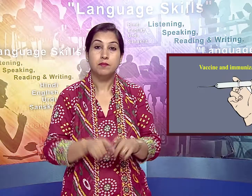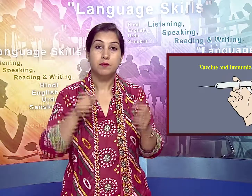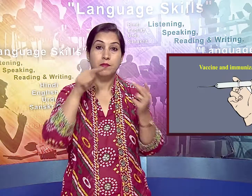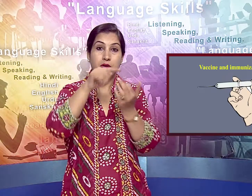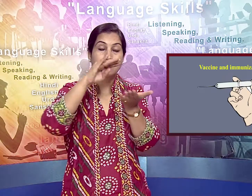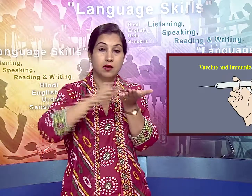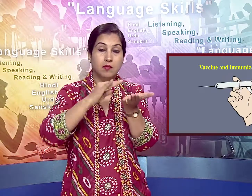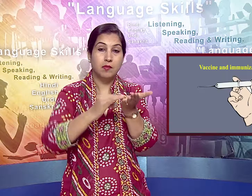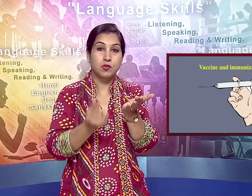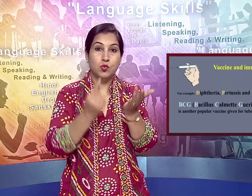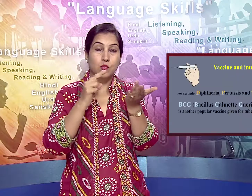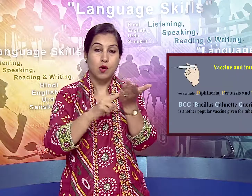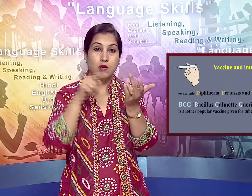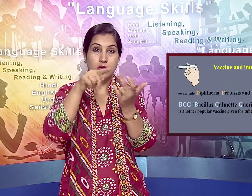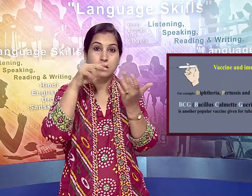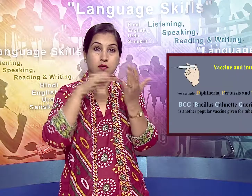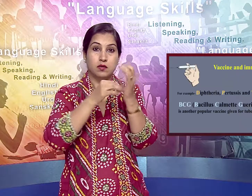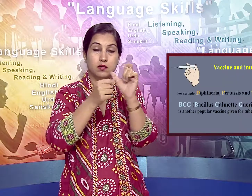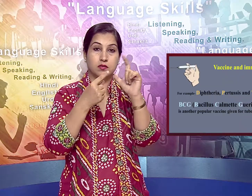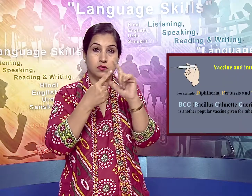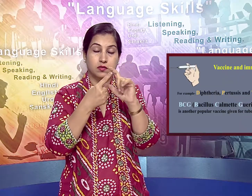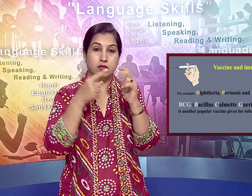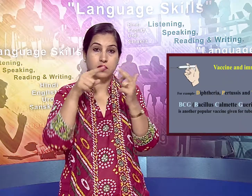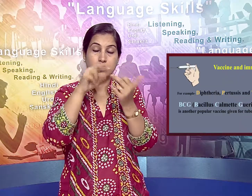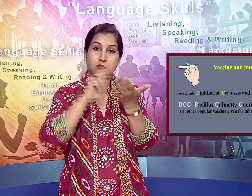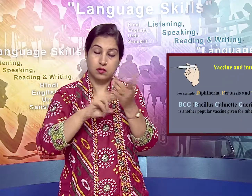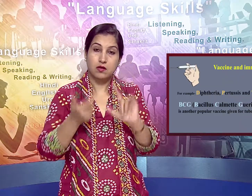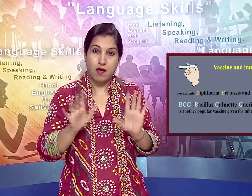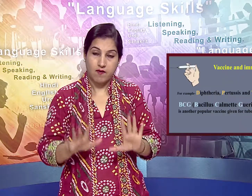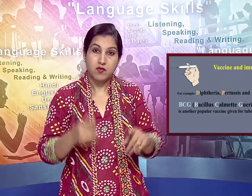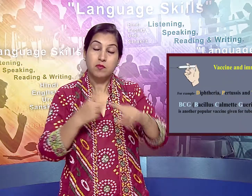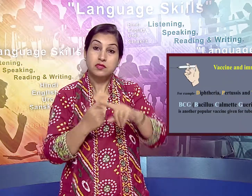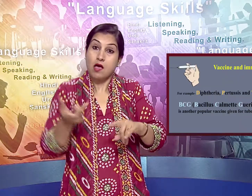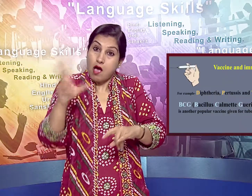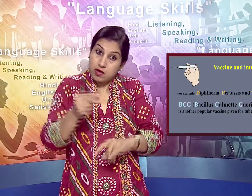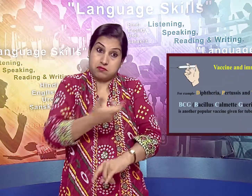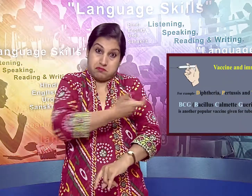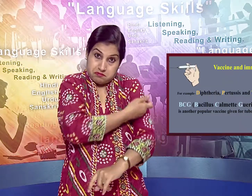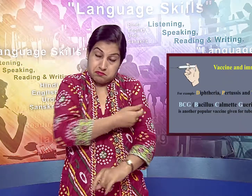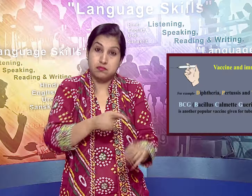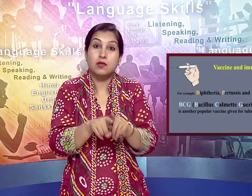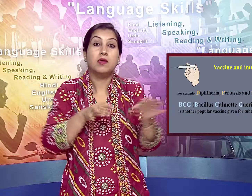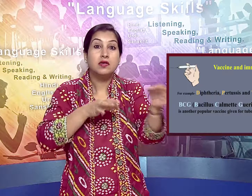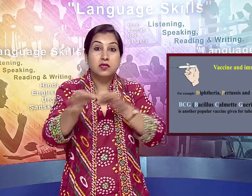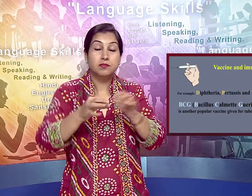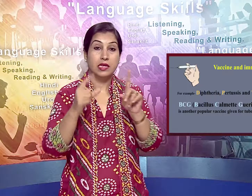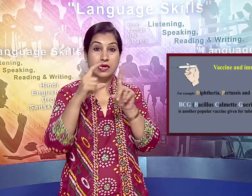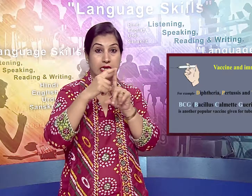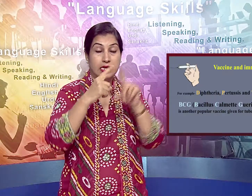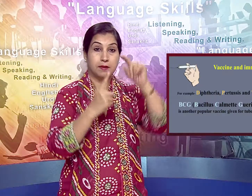Immunization, booster repeat doses of certain vaccines are recommended. For example,